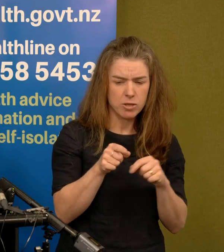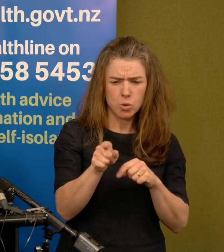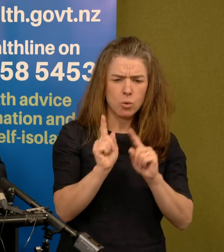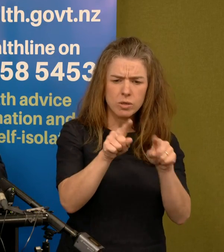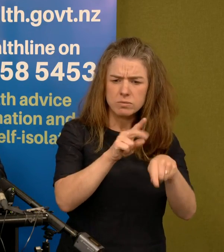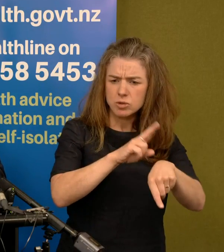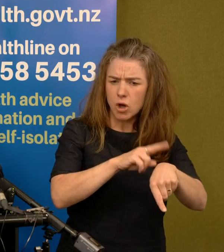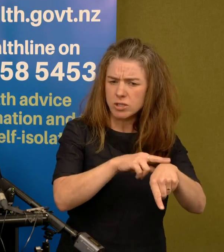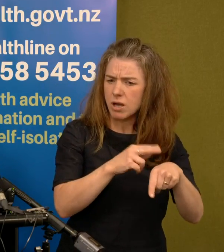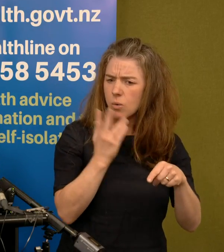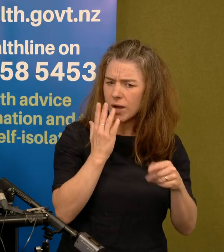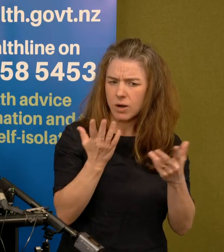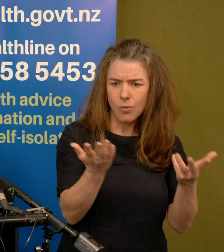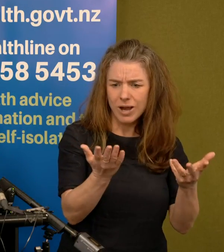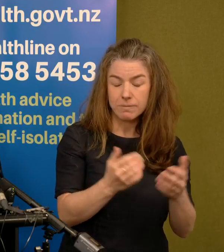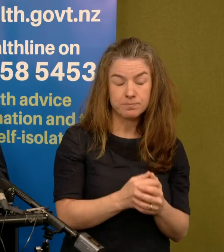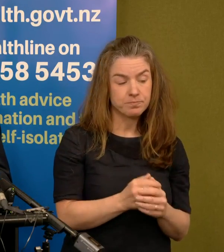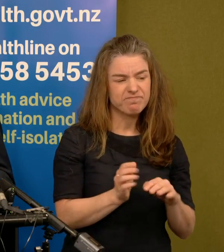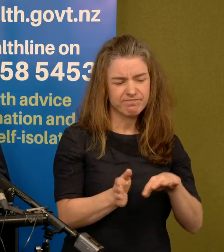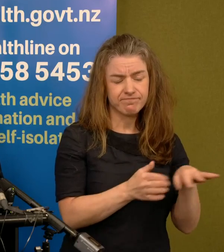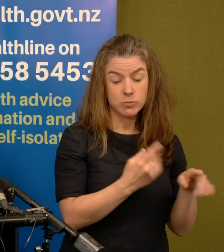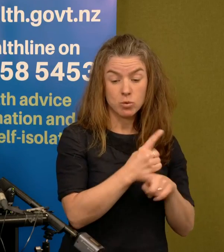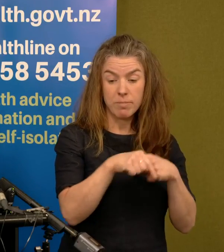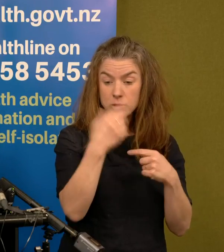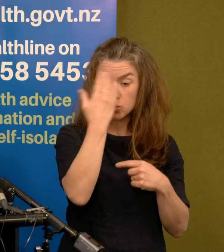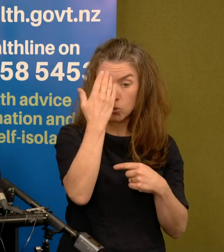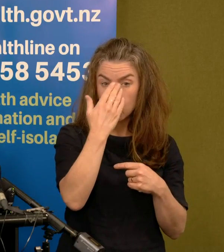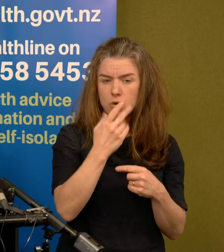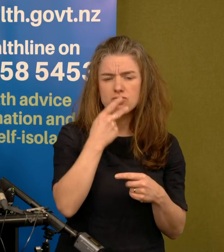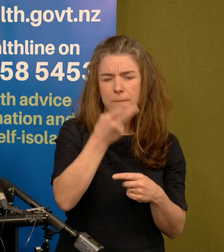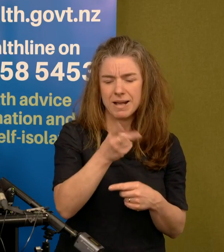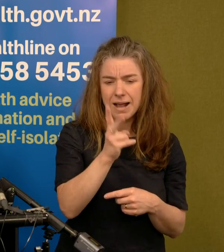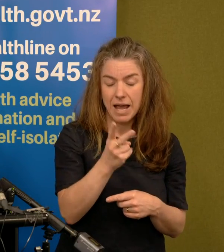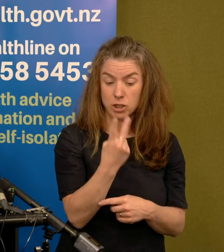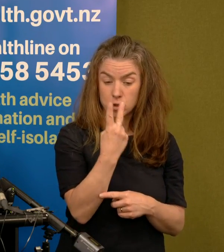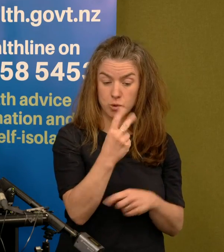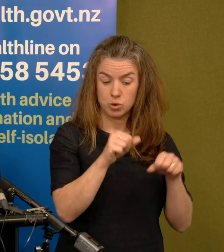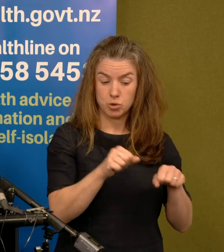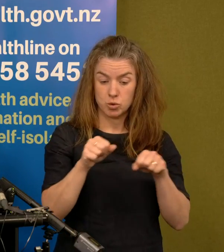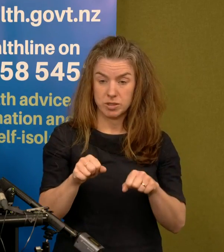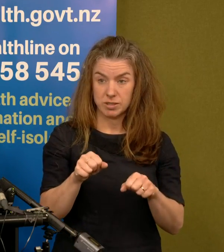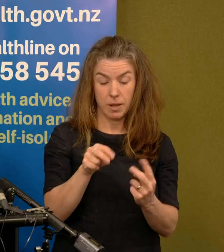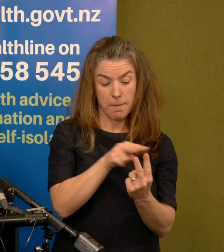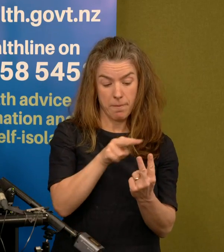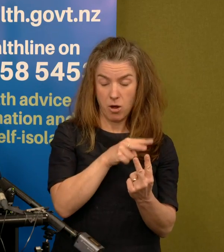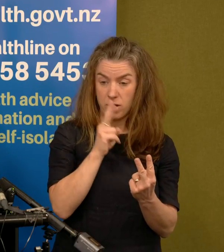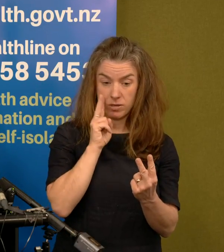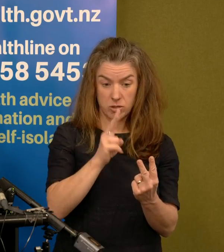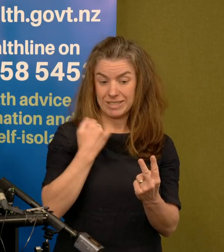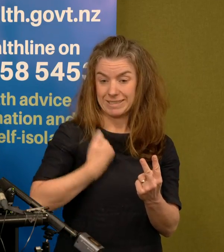well. In terms of the schools, again, to reiterate here, we have 2 students, neither of whom were